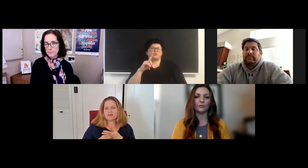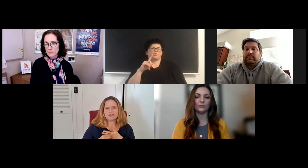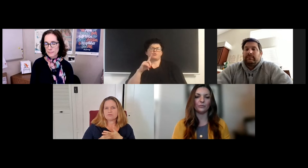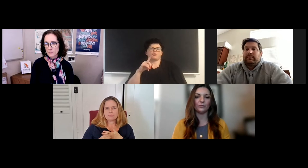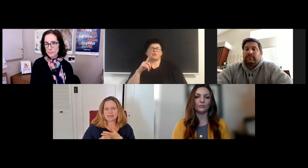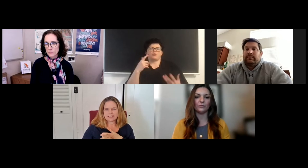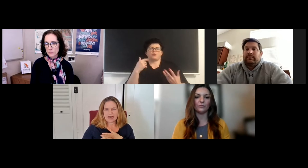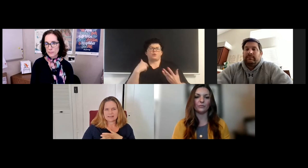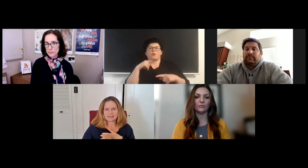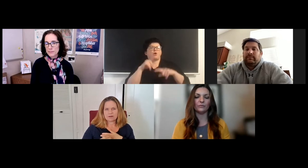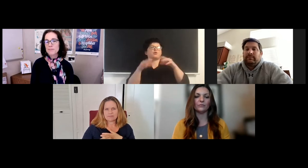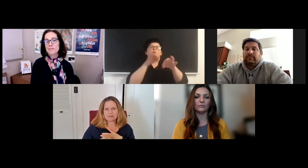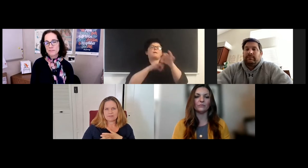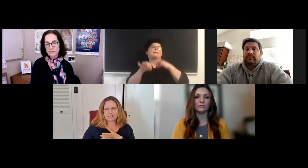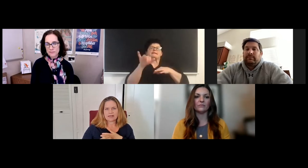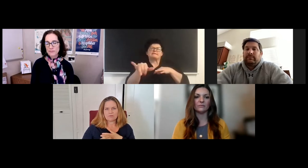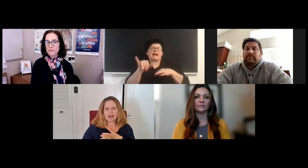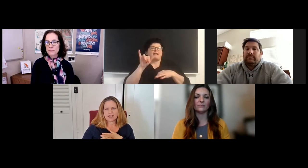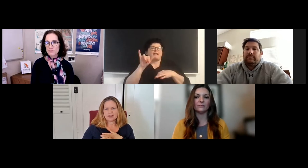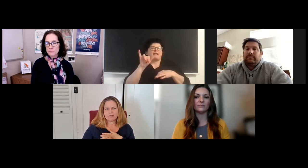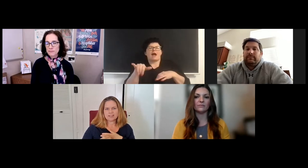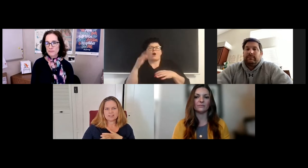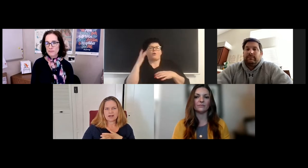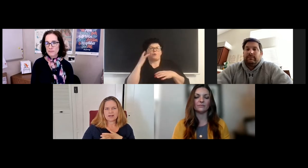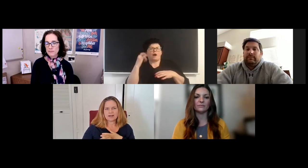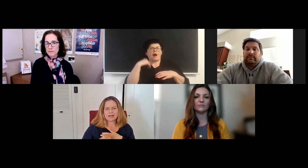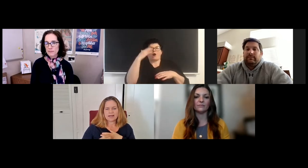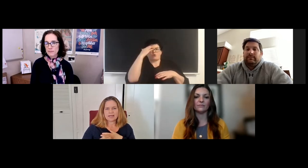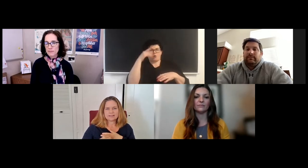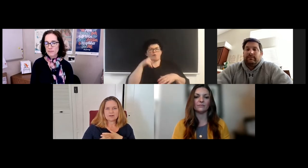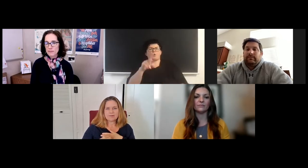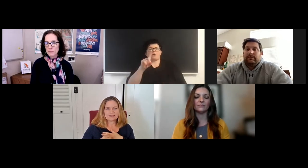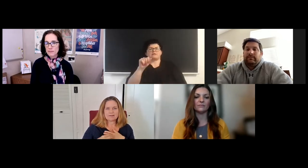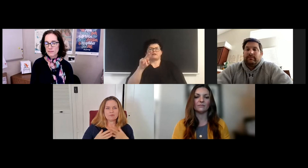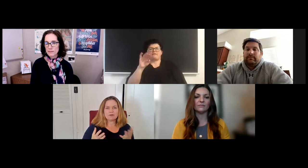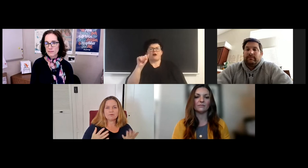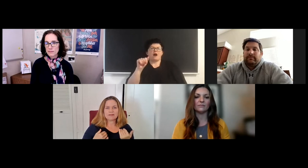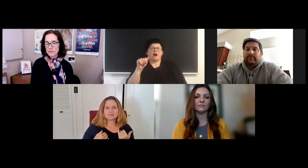we couldn't replace that. It's one of the things that why I know that Devana in some